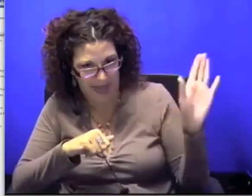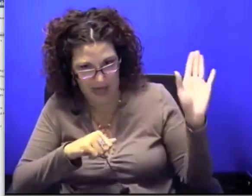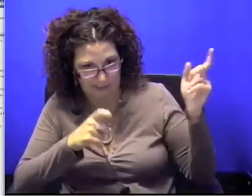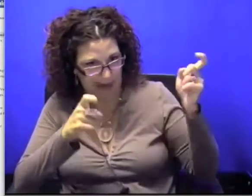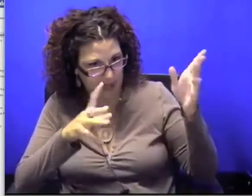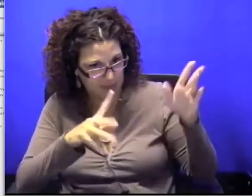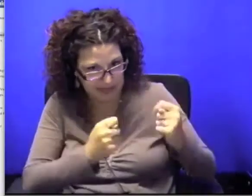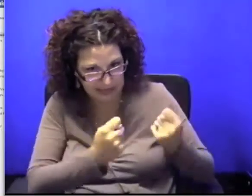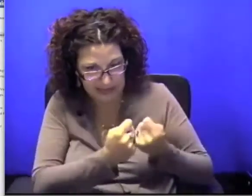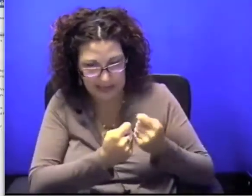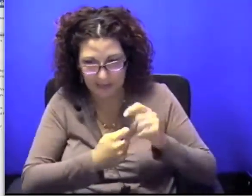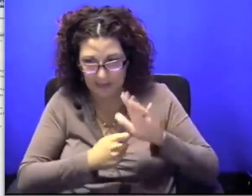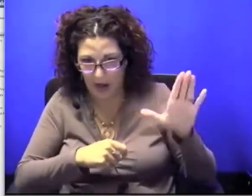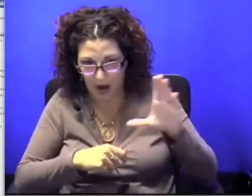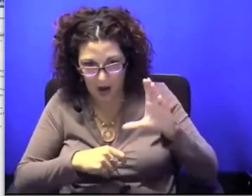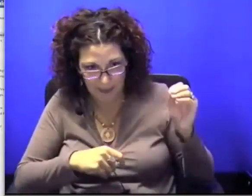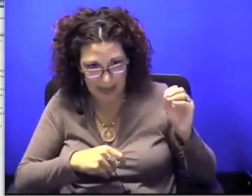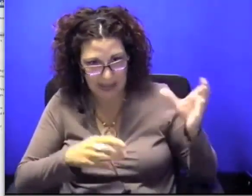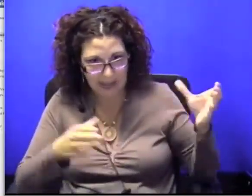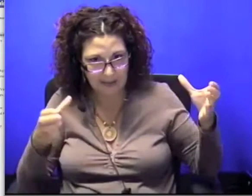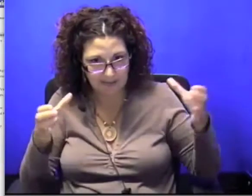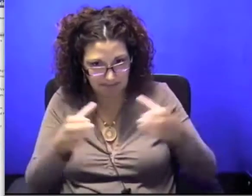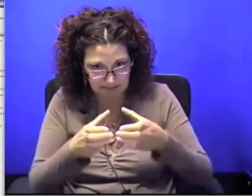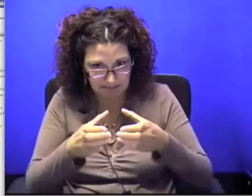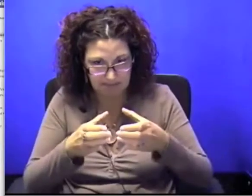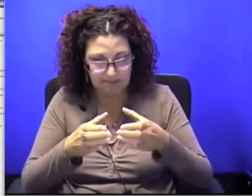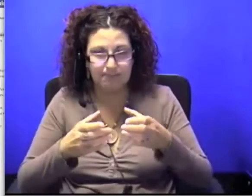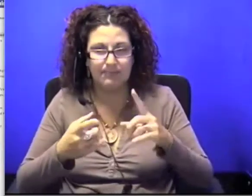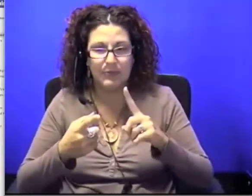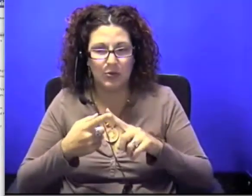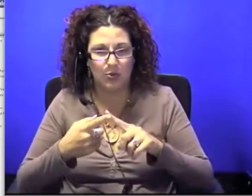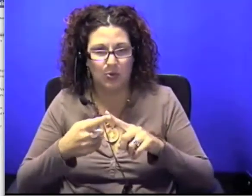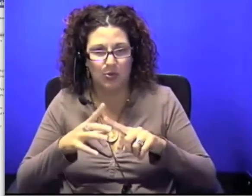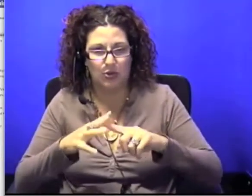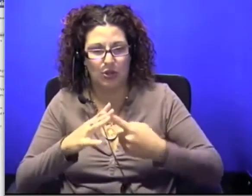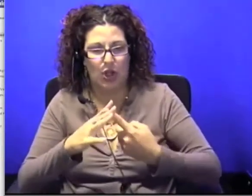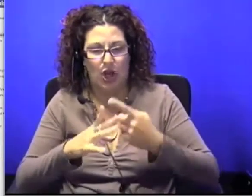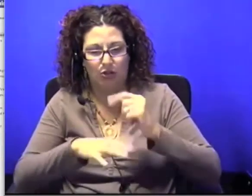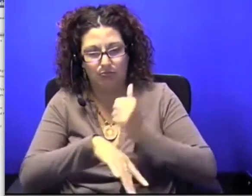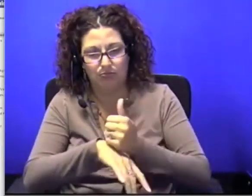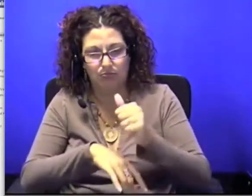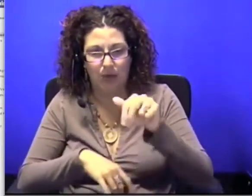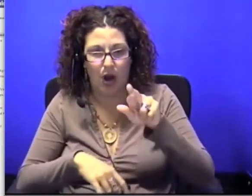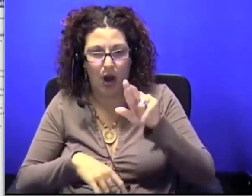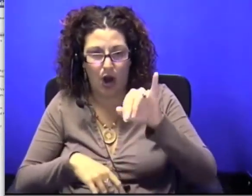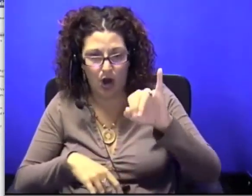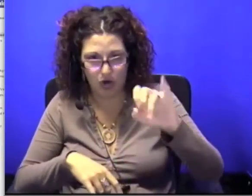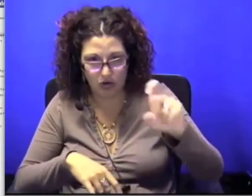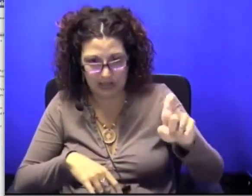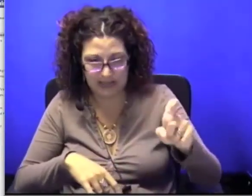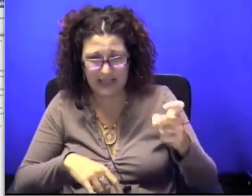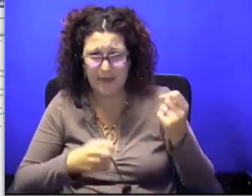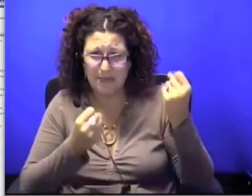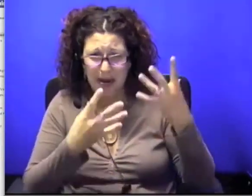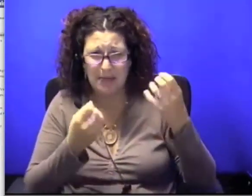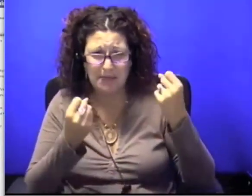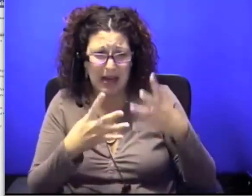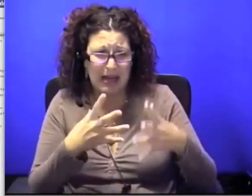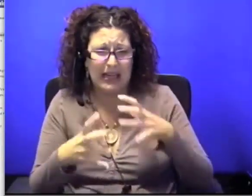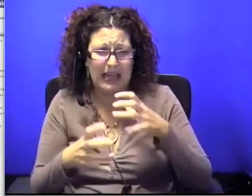a previous management team. They all came together en masse to launch RX. They had years and